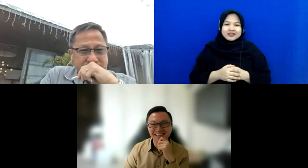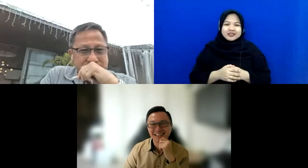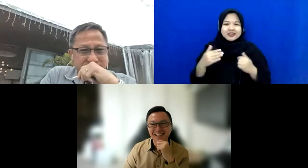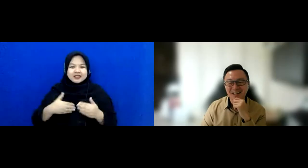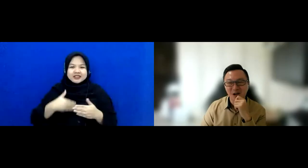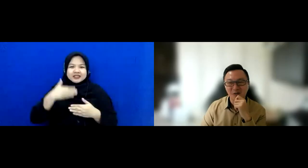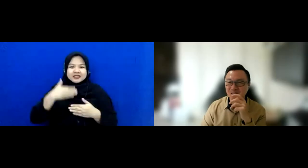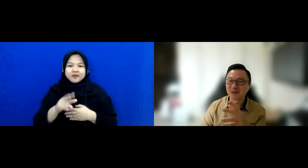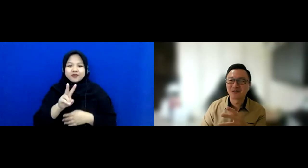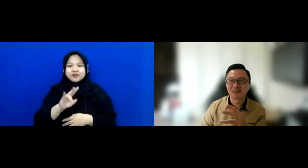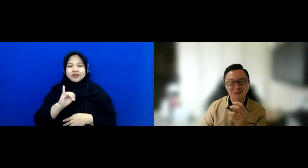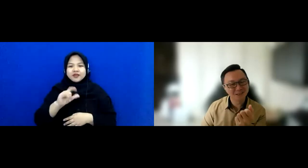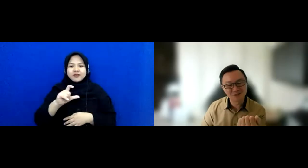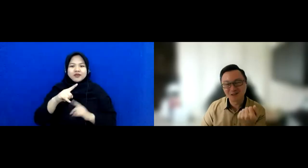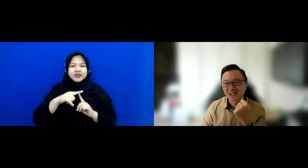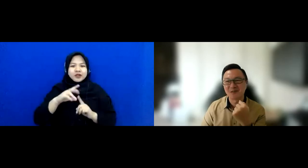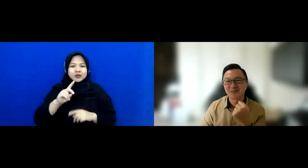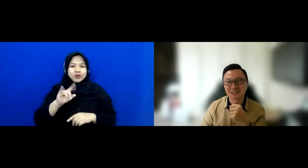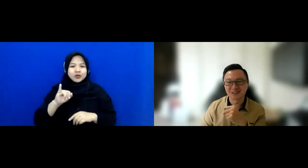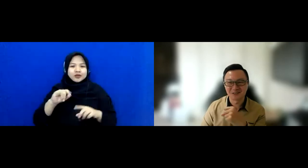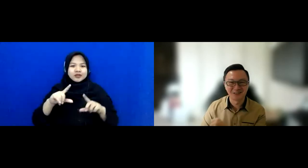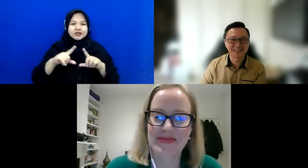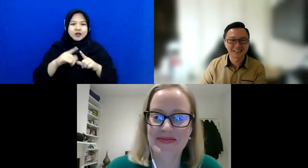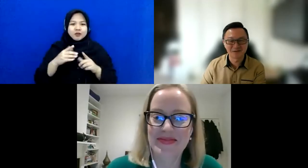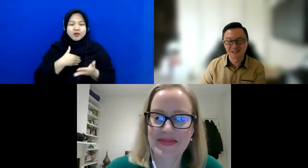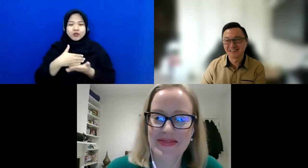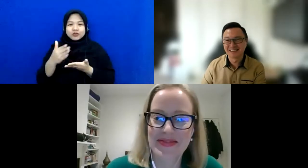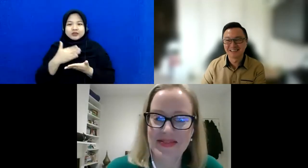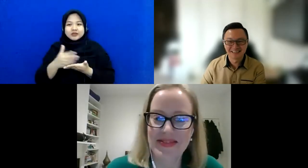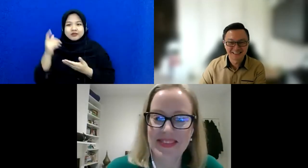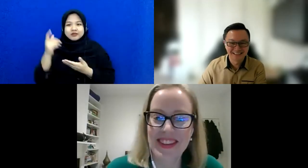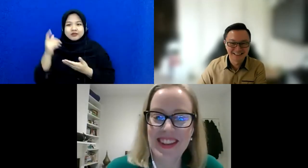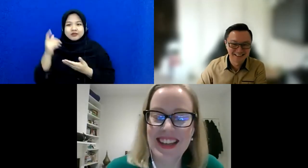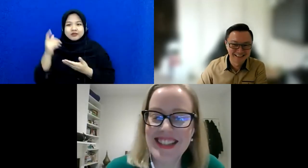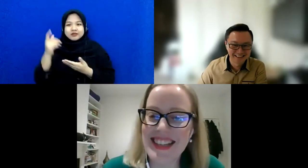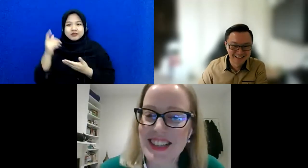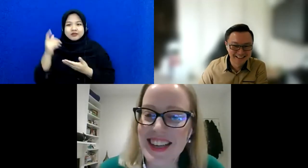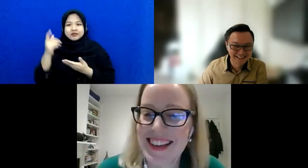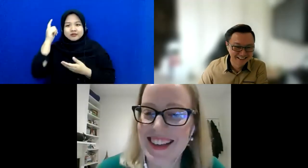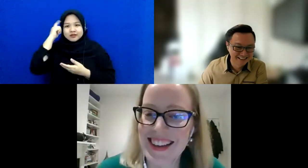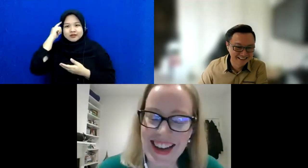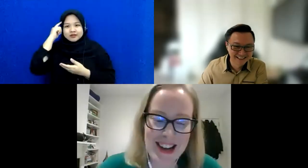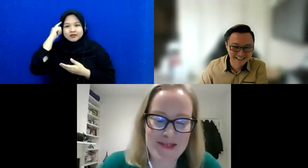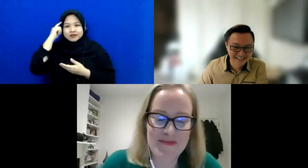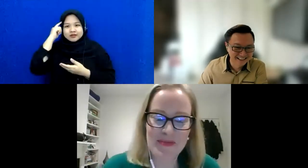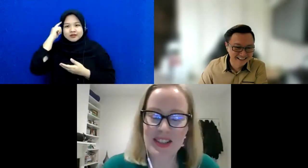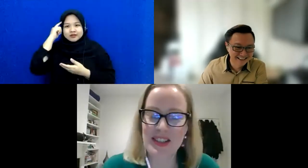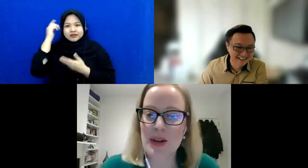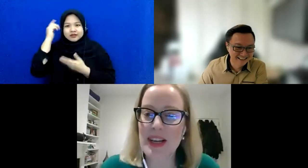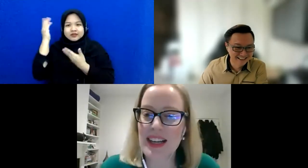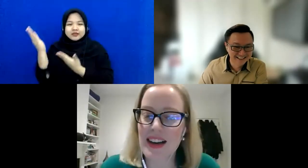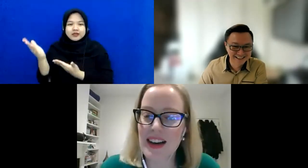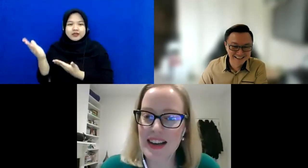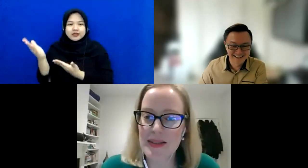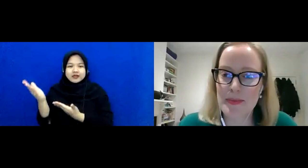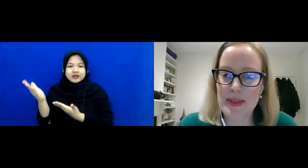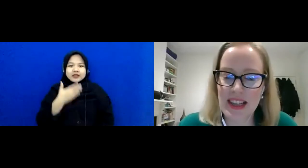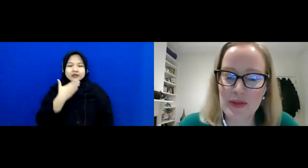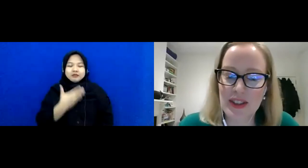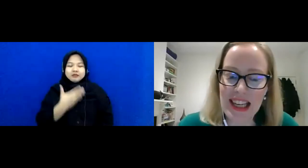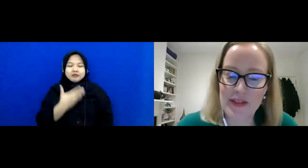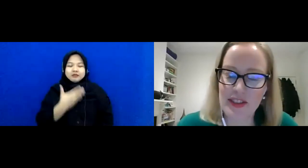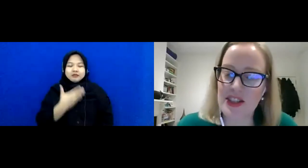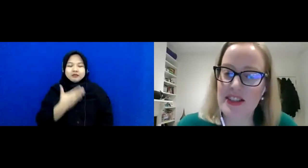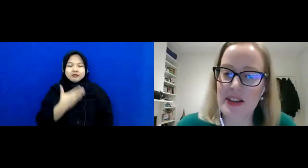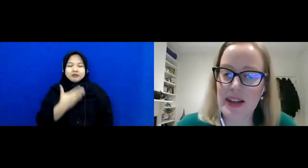Victoria. Victoria, please do share with us your thoughts as well. Thanks, TJ. So I'm CEO